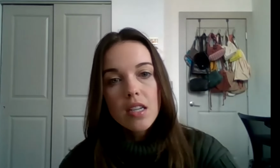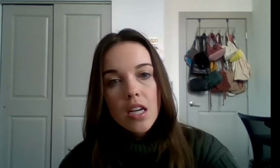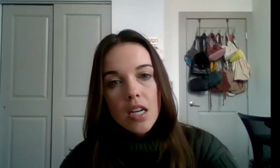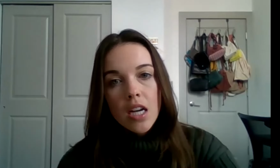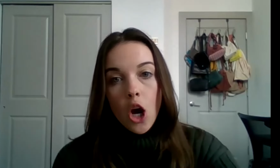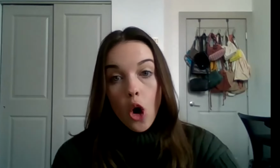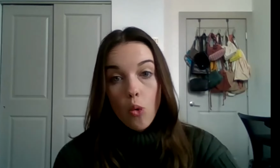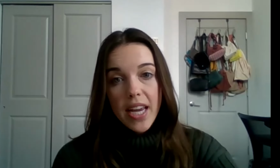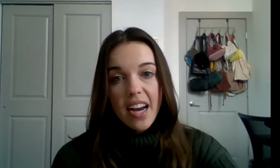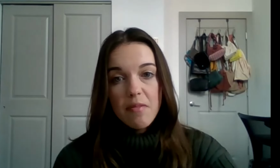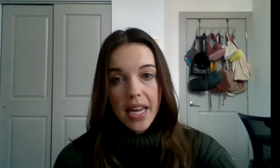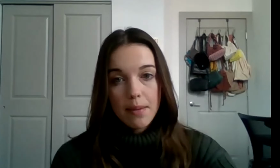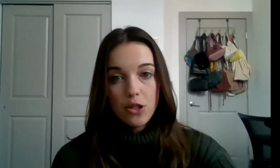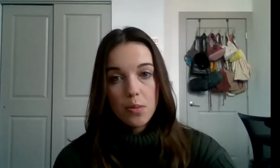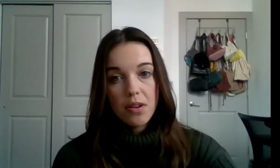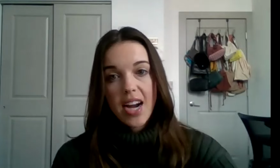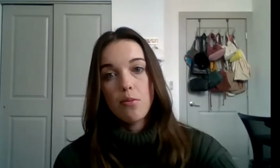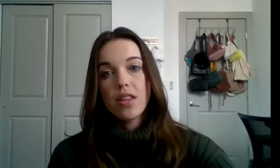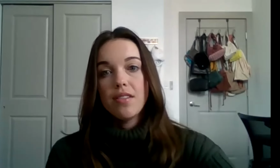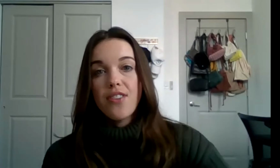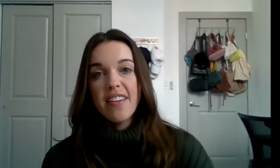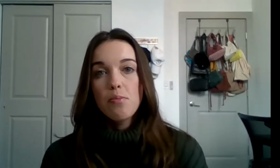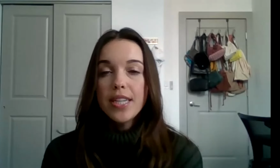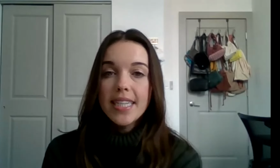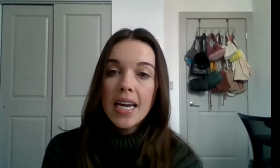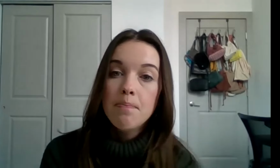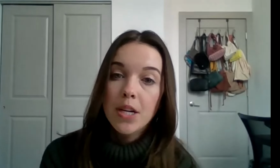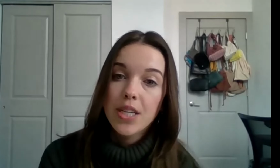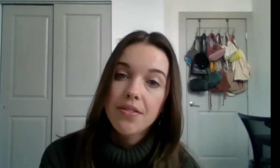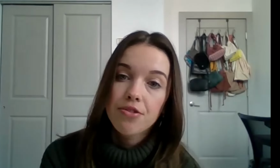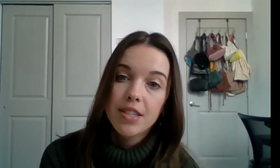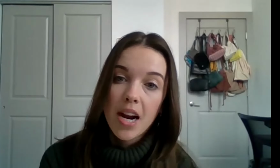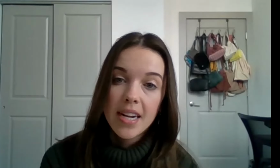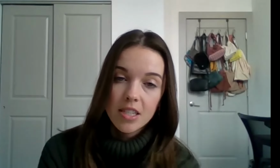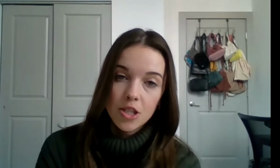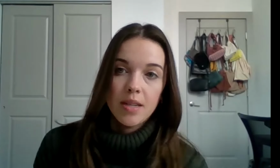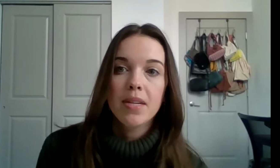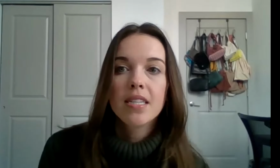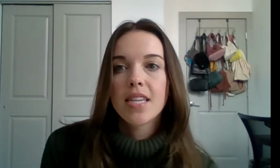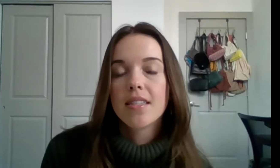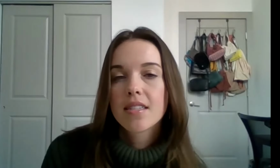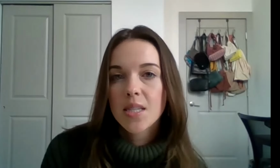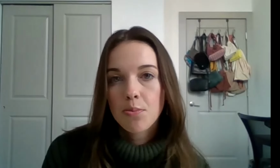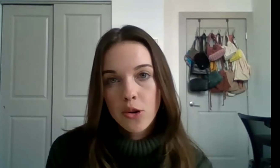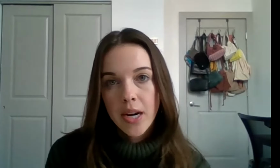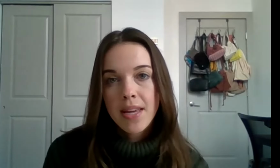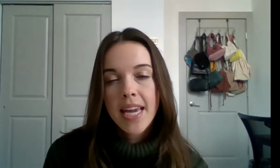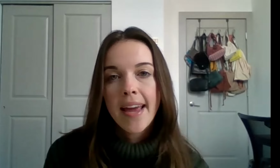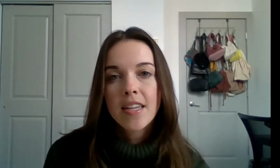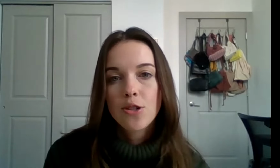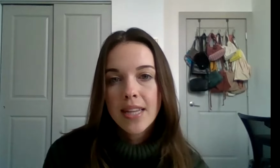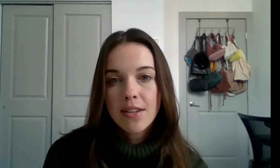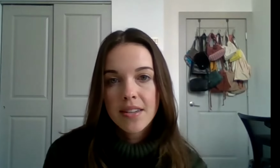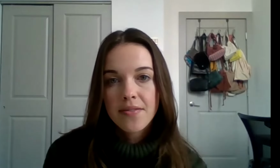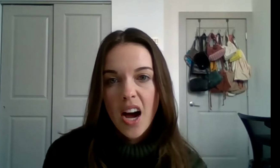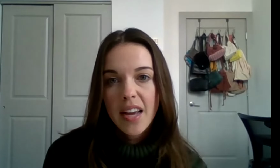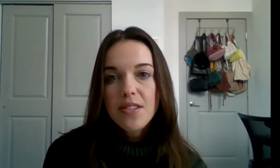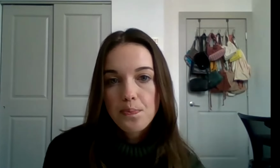themselves. We have been able to provide more than 5.9 million free rides to treatment since this program began